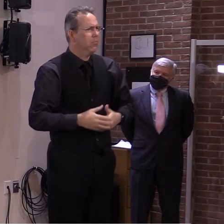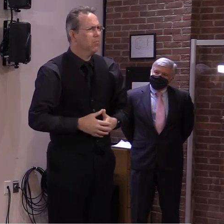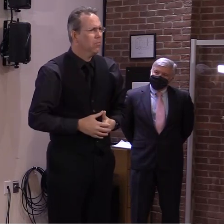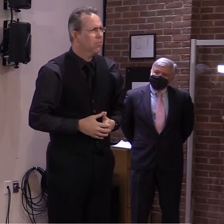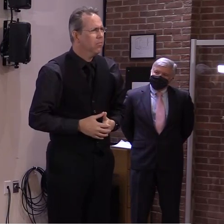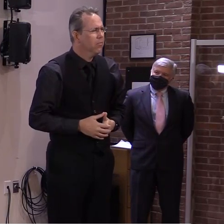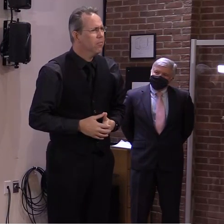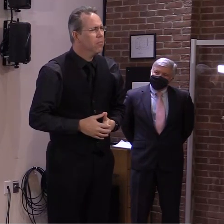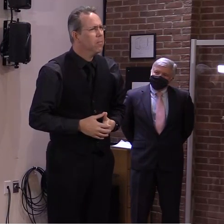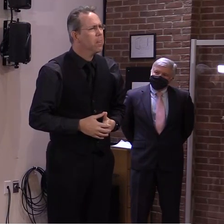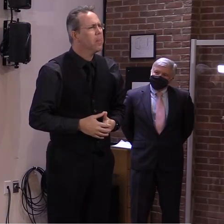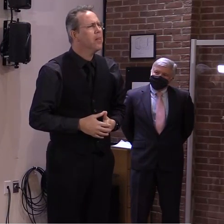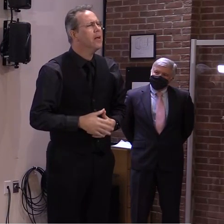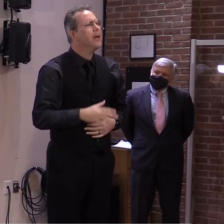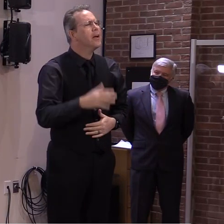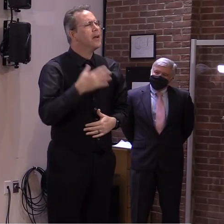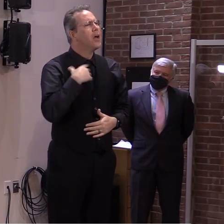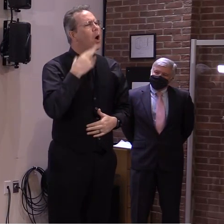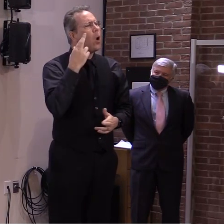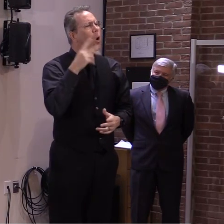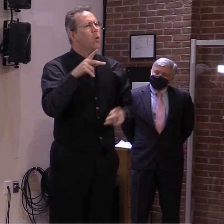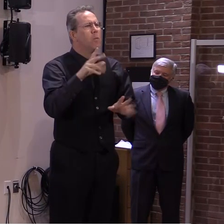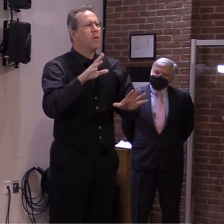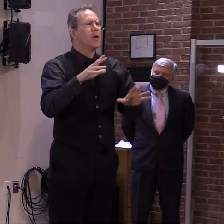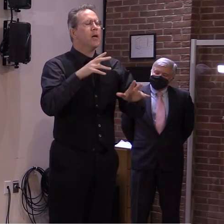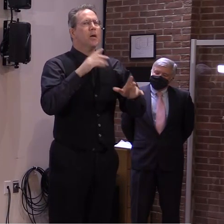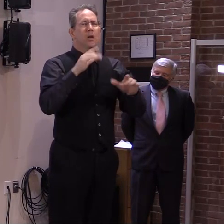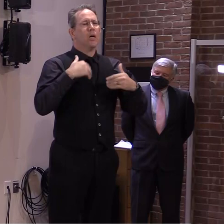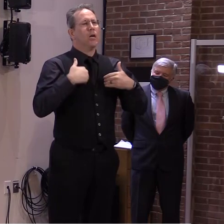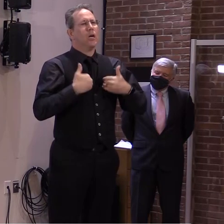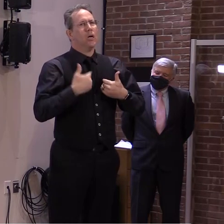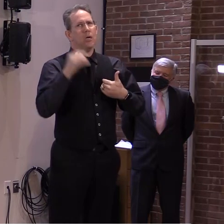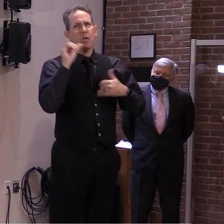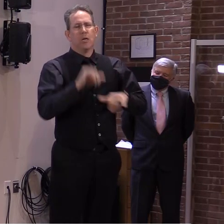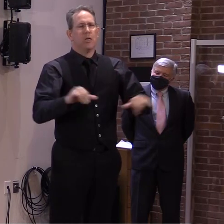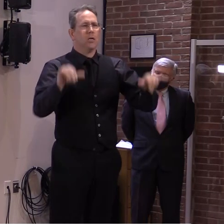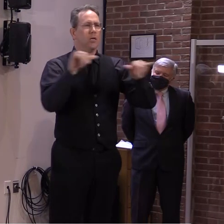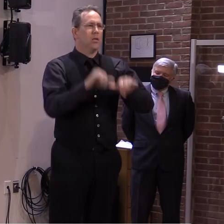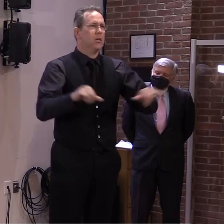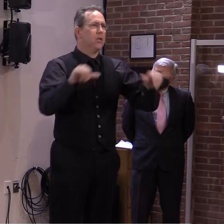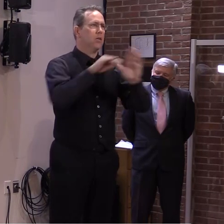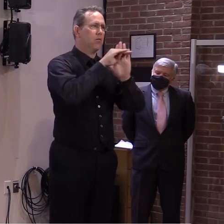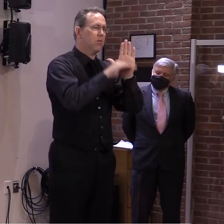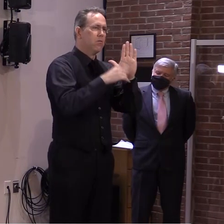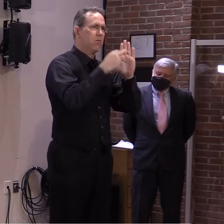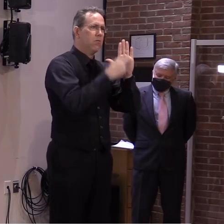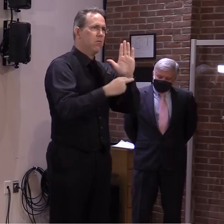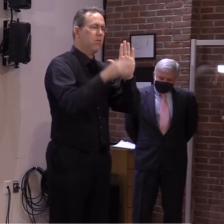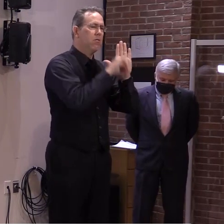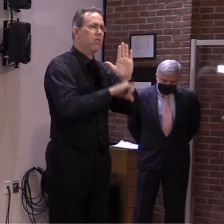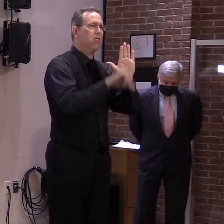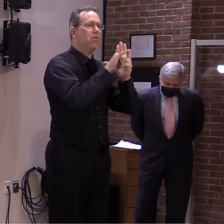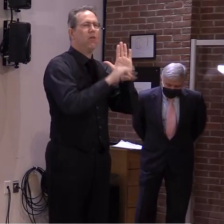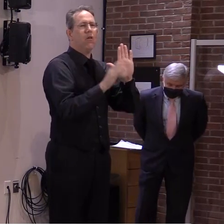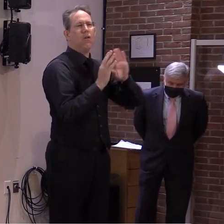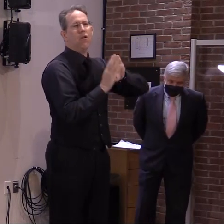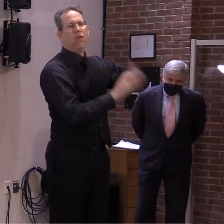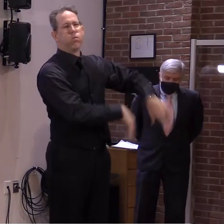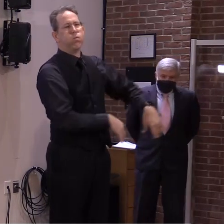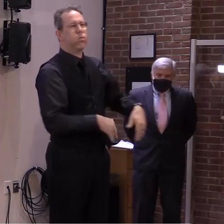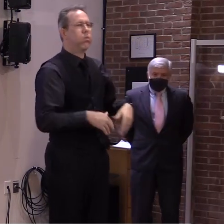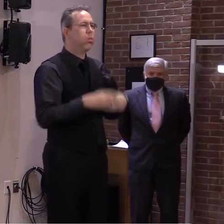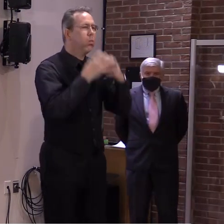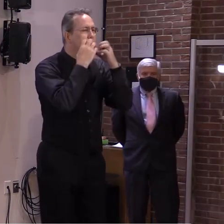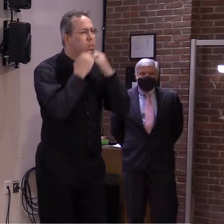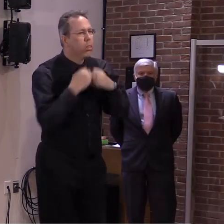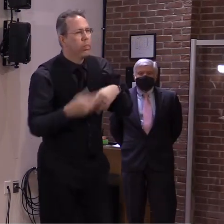COVID fatigue. I know, you know, each and every one of us feels it in some way and want this to be over. But I think about